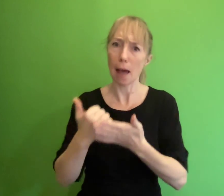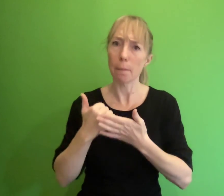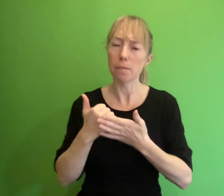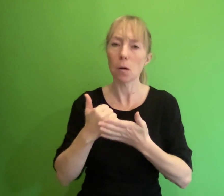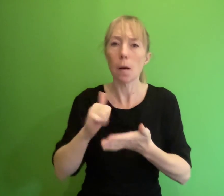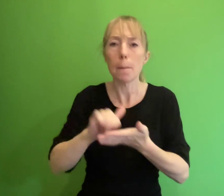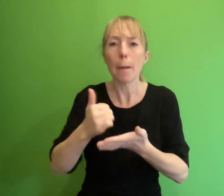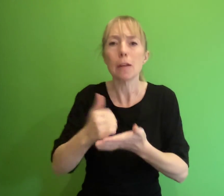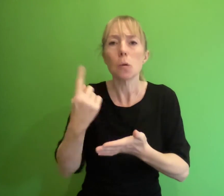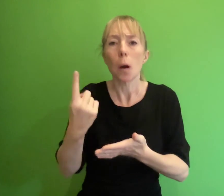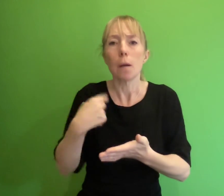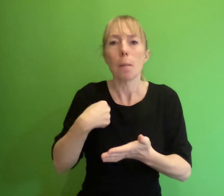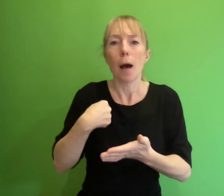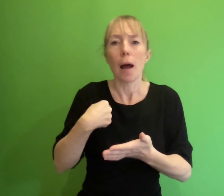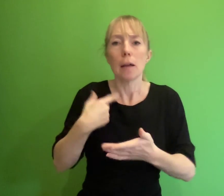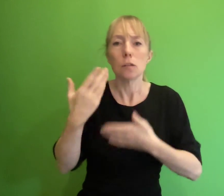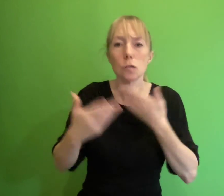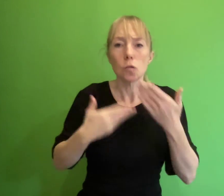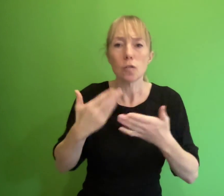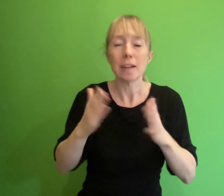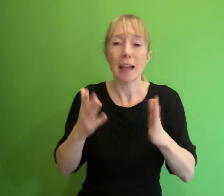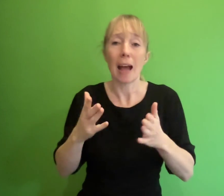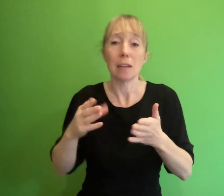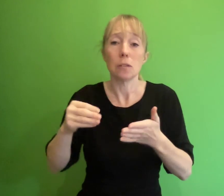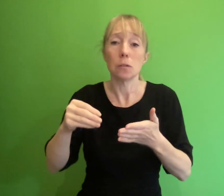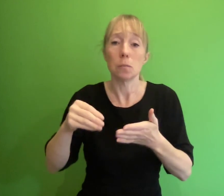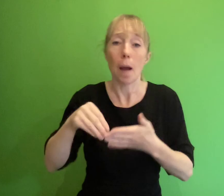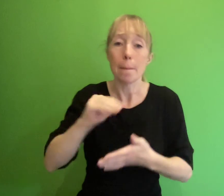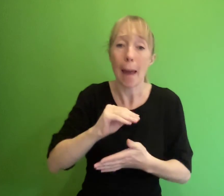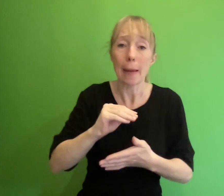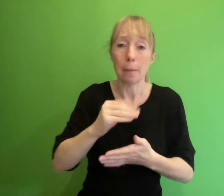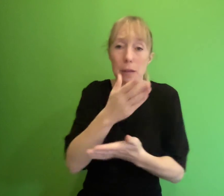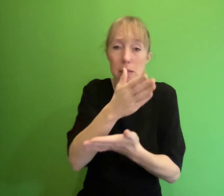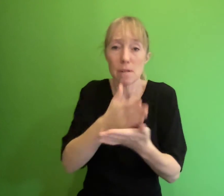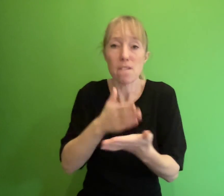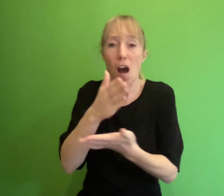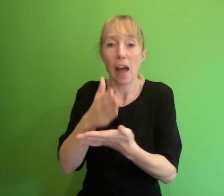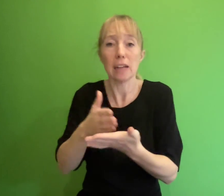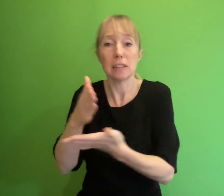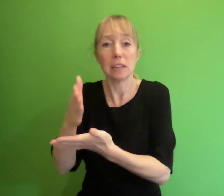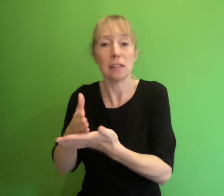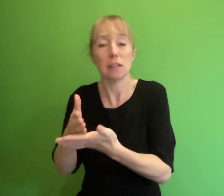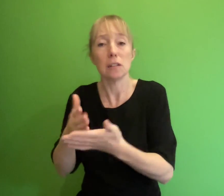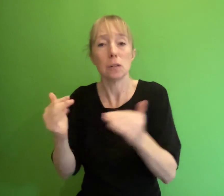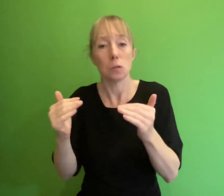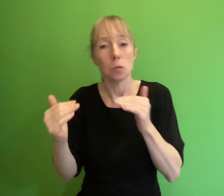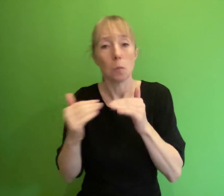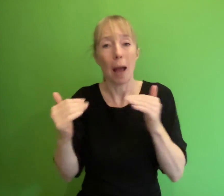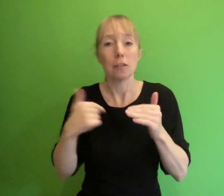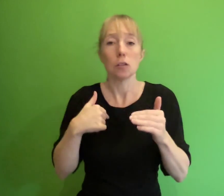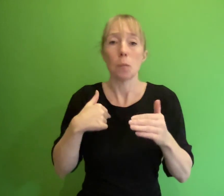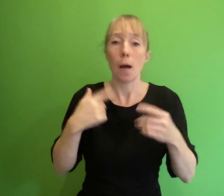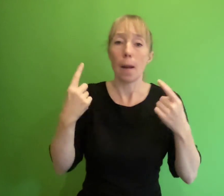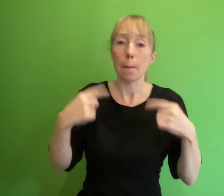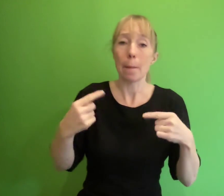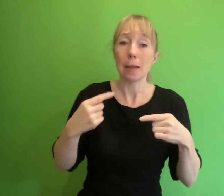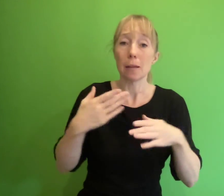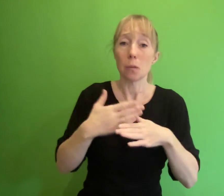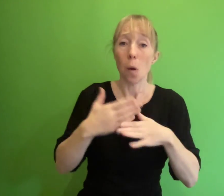get my payment split up into increments to comply with the terms of my permitted work agreement. They were really flexible and didn't